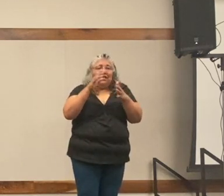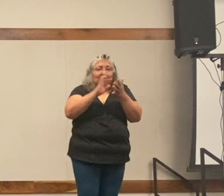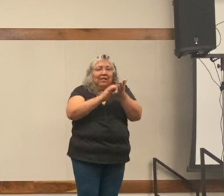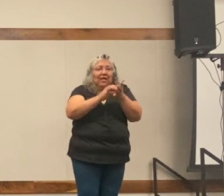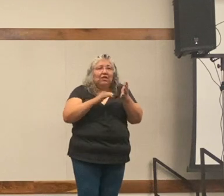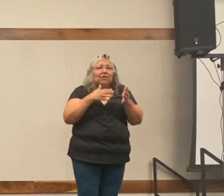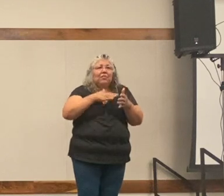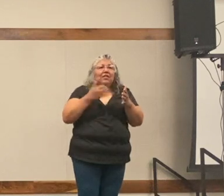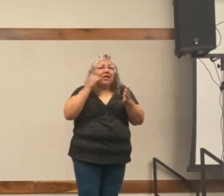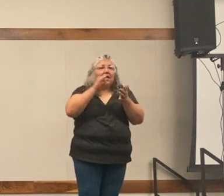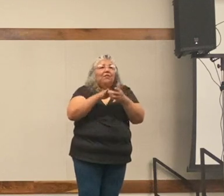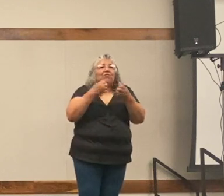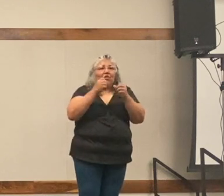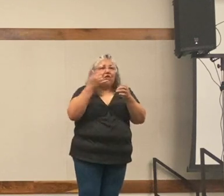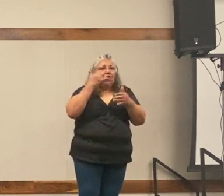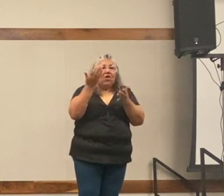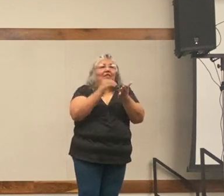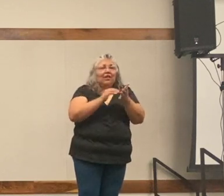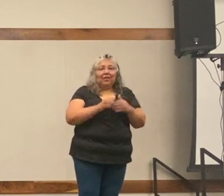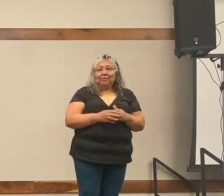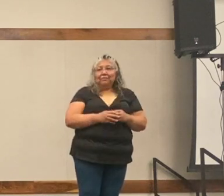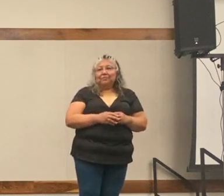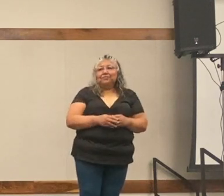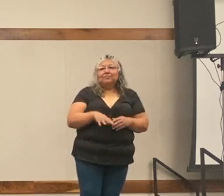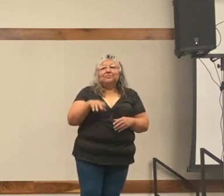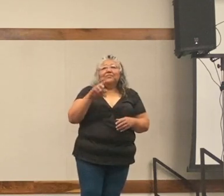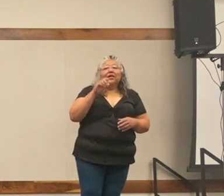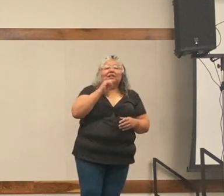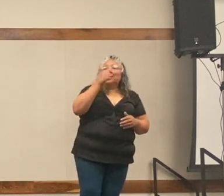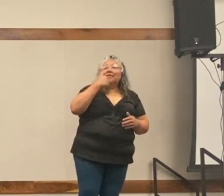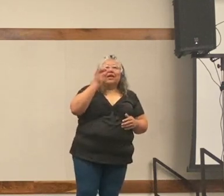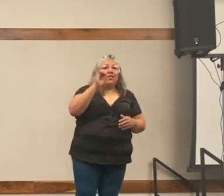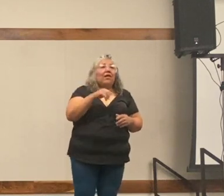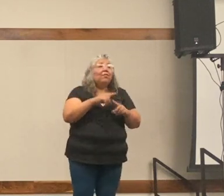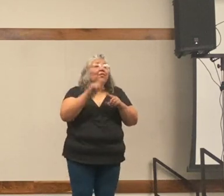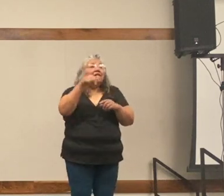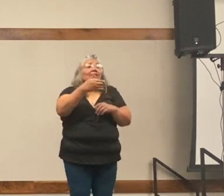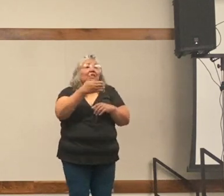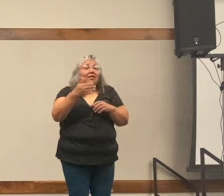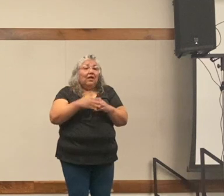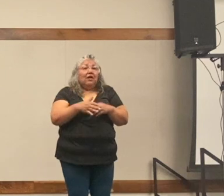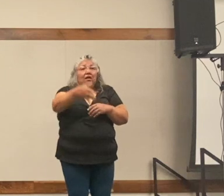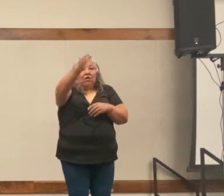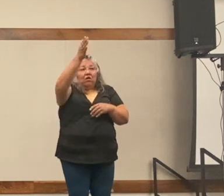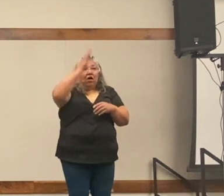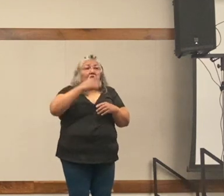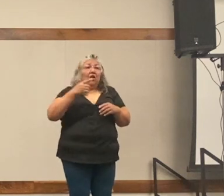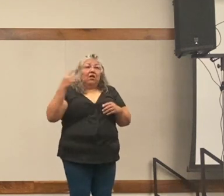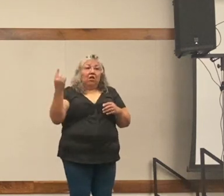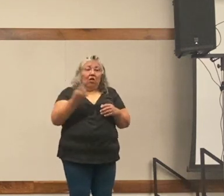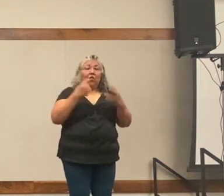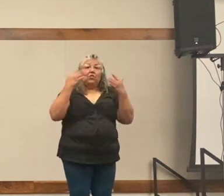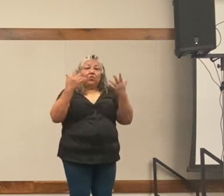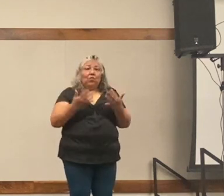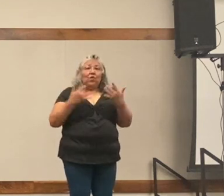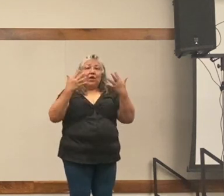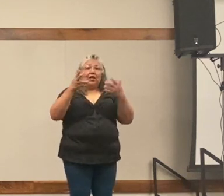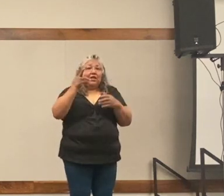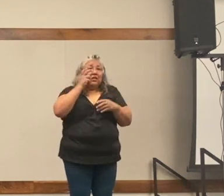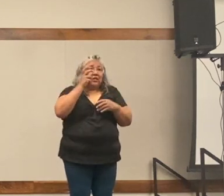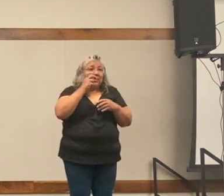Please hang up and try your call again. It doesn't say that. But here's the thing. God is always waiting to